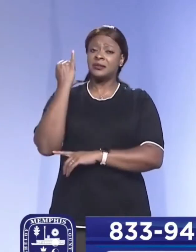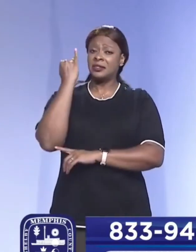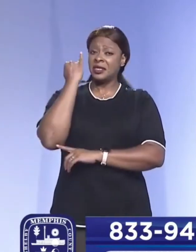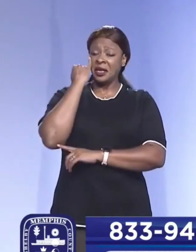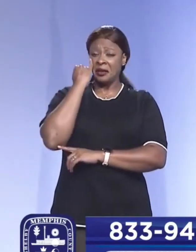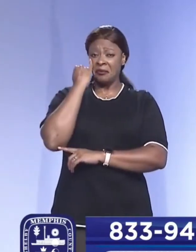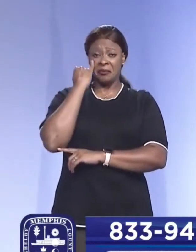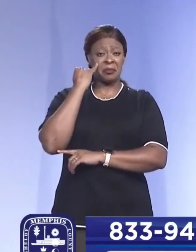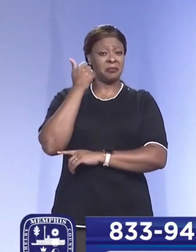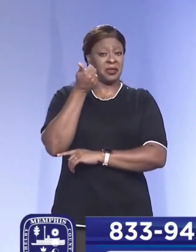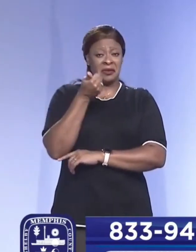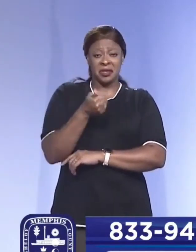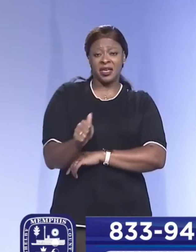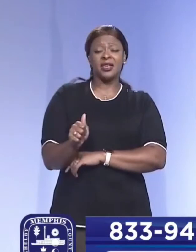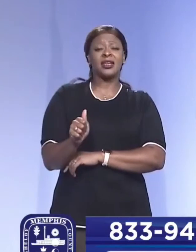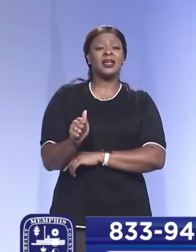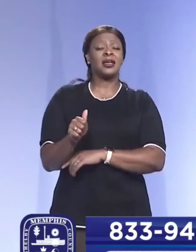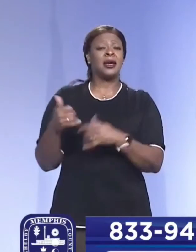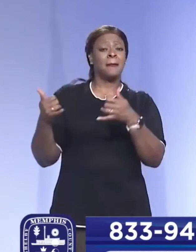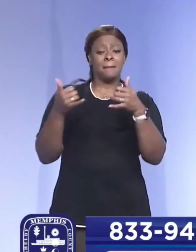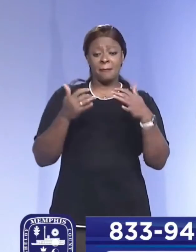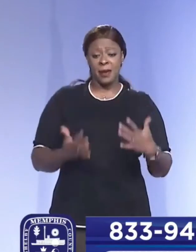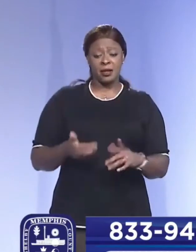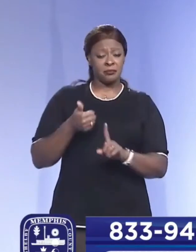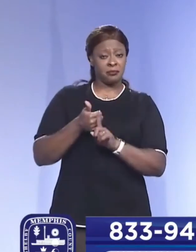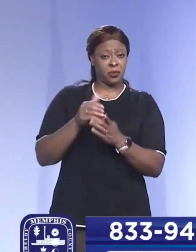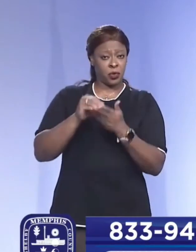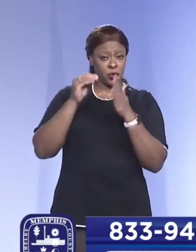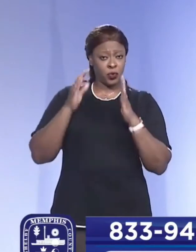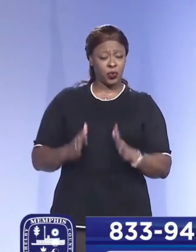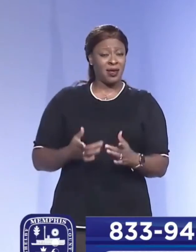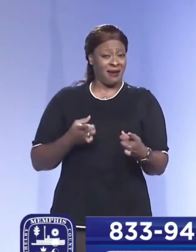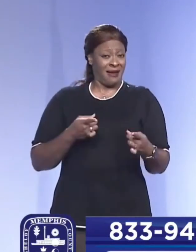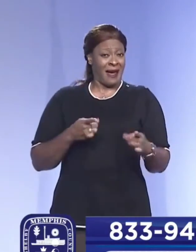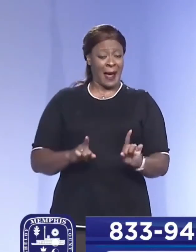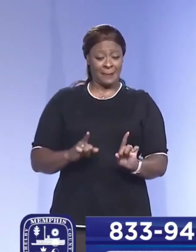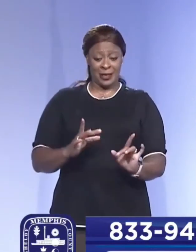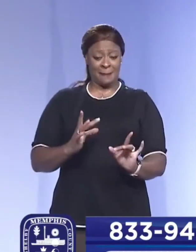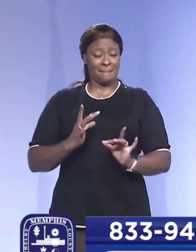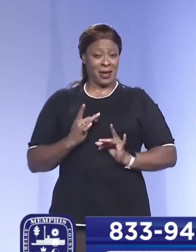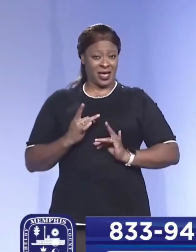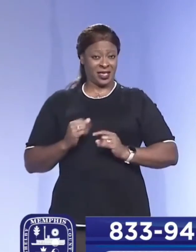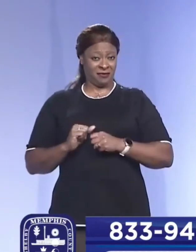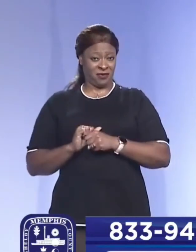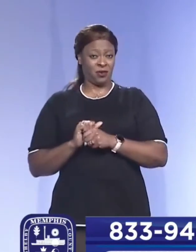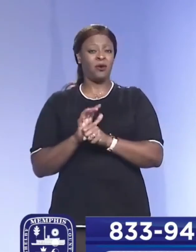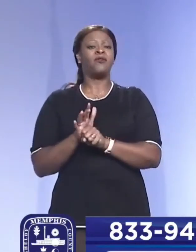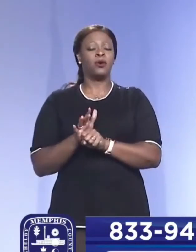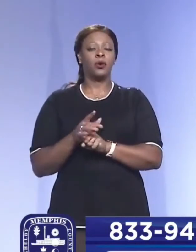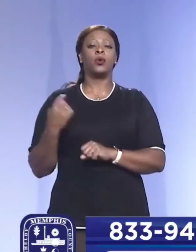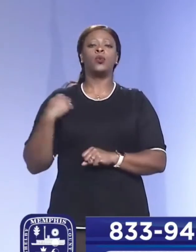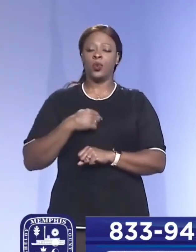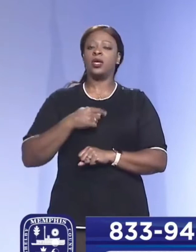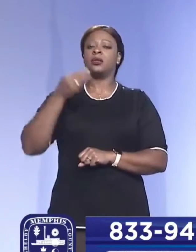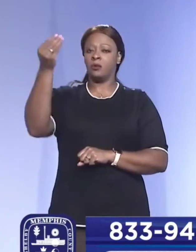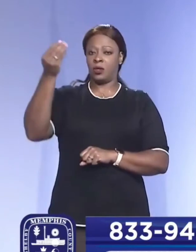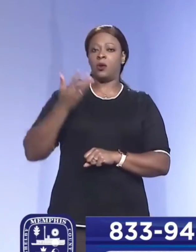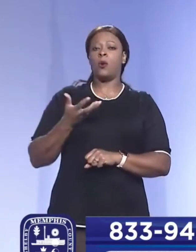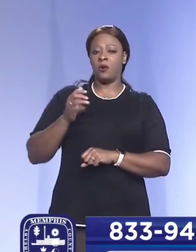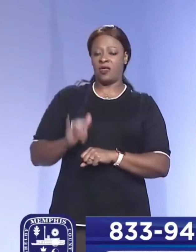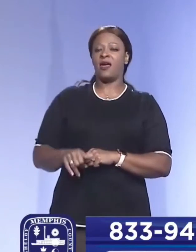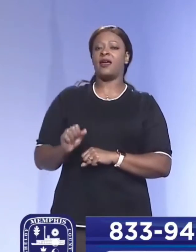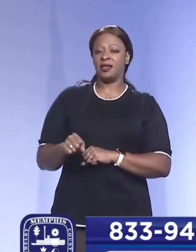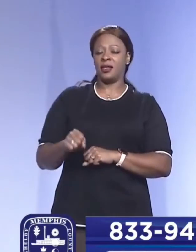any players or students who happen to test positive, we will know that and certainly